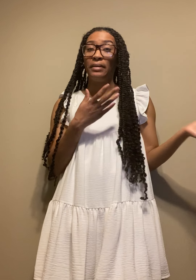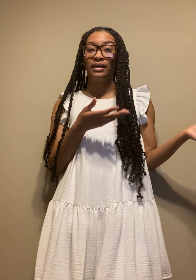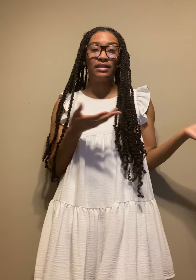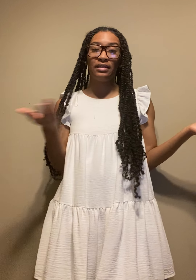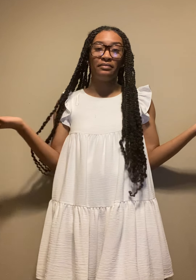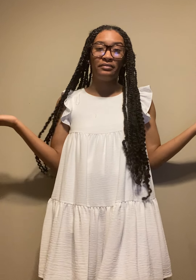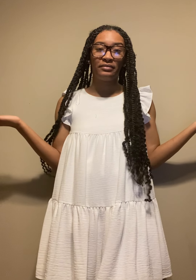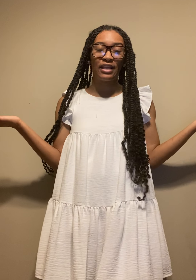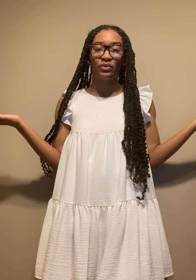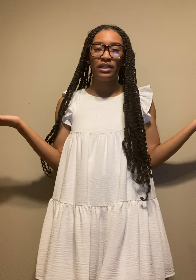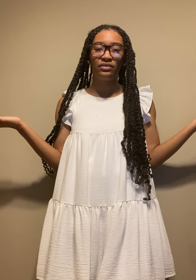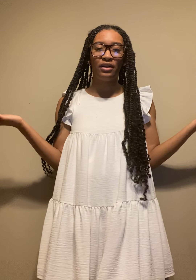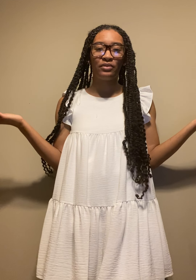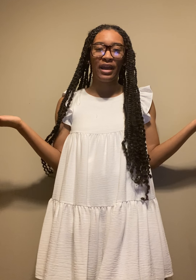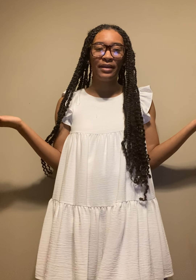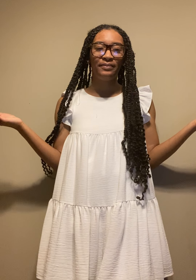because that's where he's from, right?